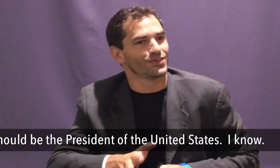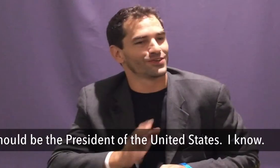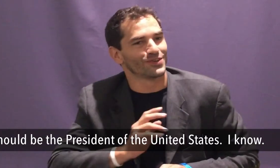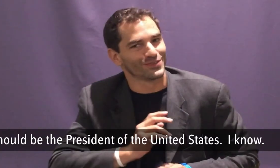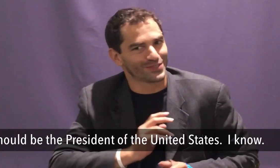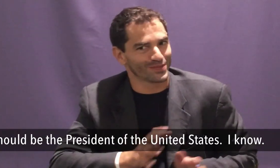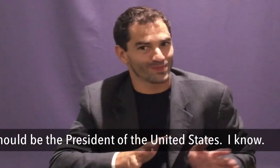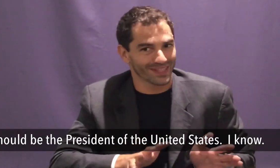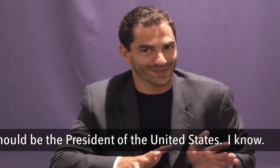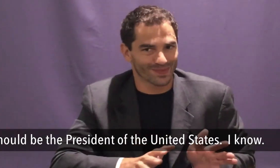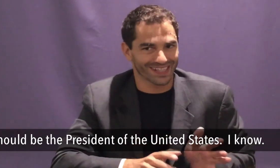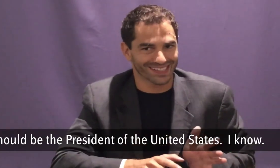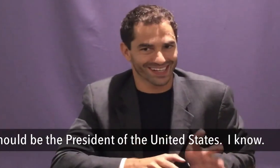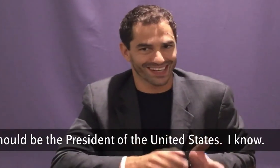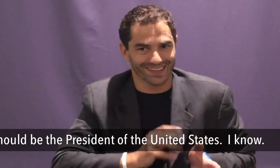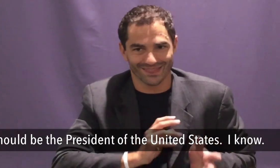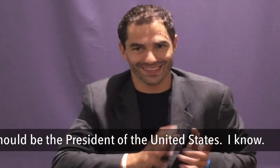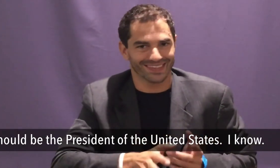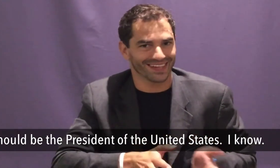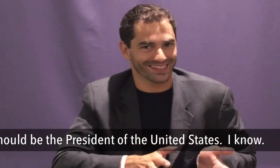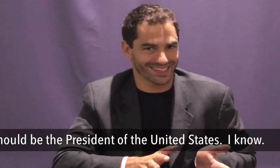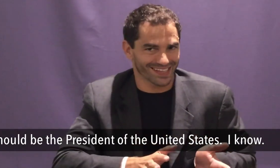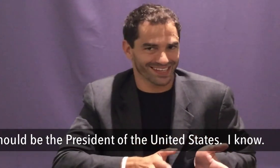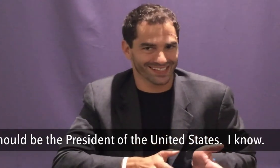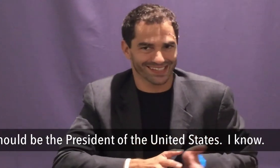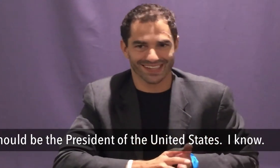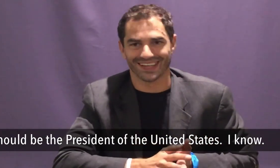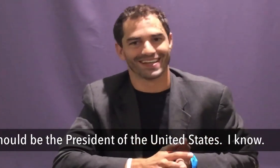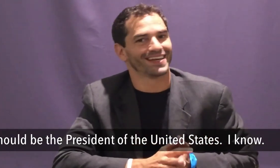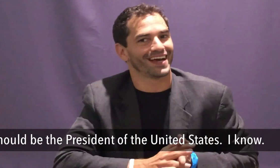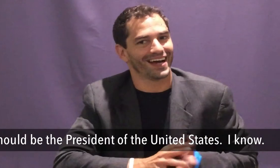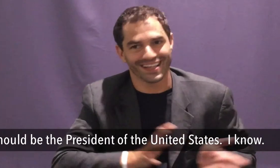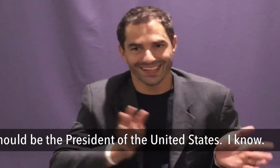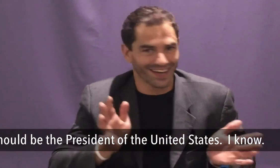You should be the president of the United States. I know,